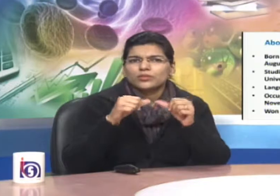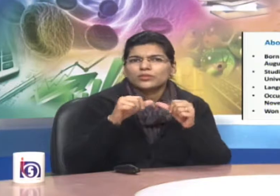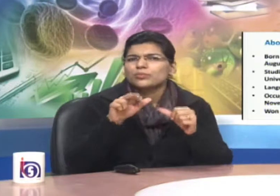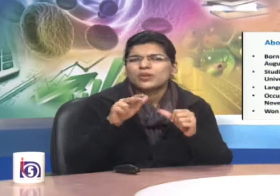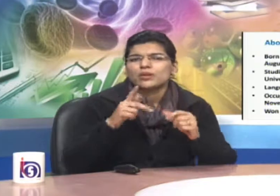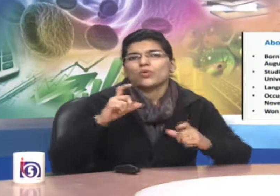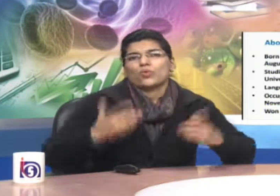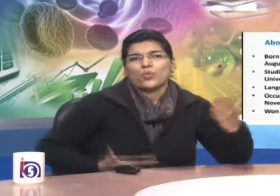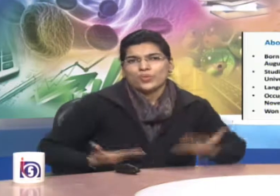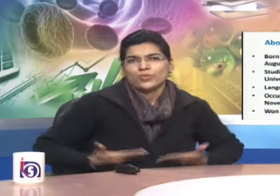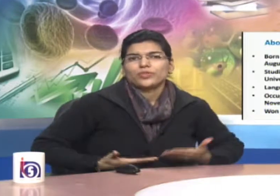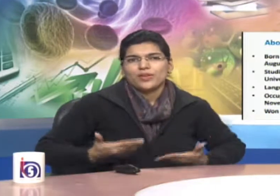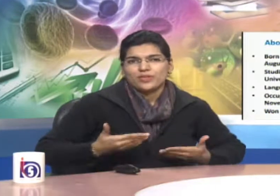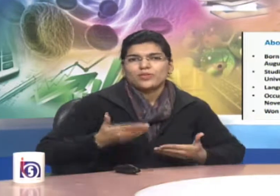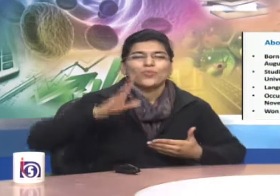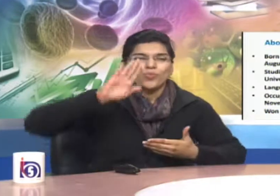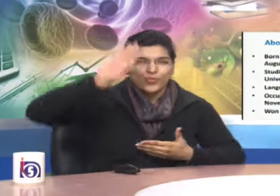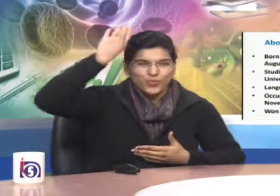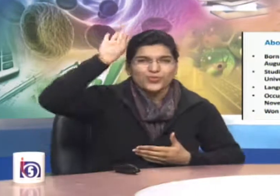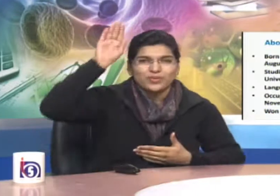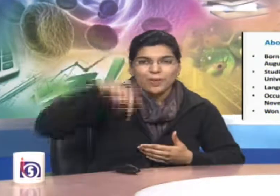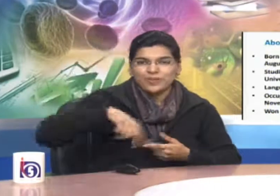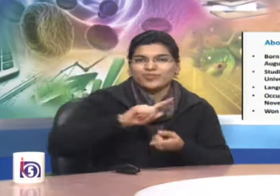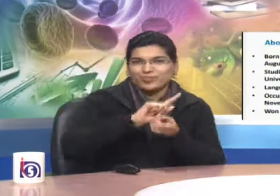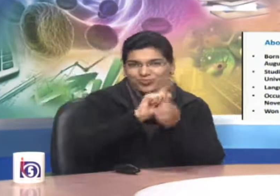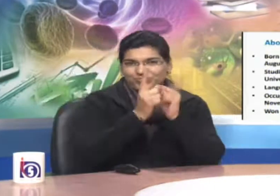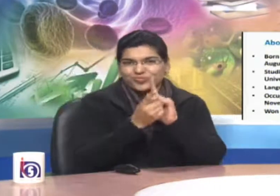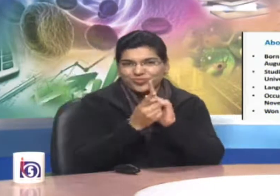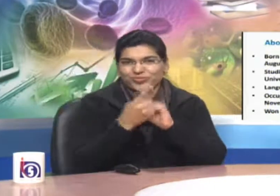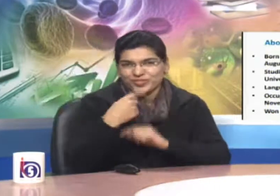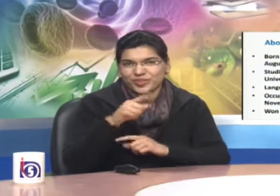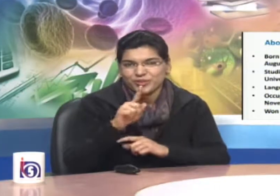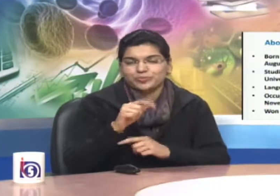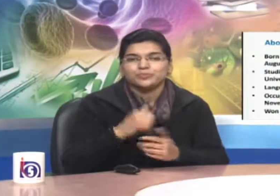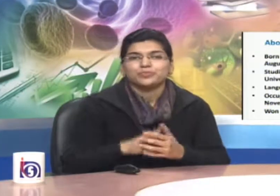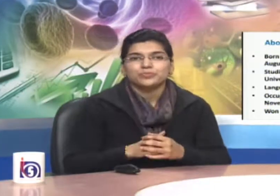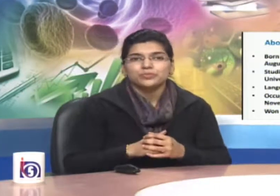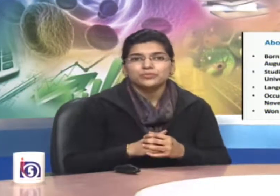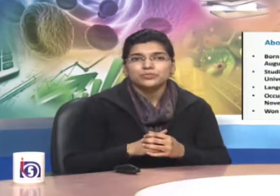This is the old pronunciation, Calcutta. Now it is known as Calcutta.